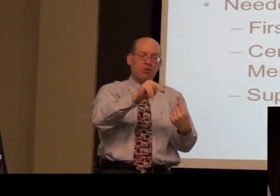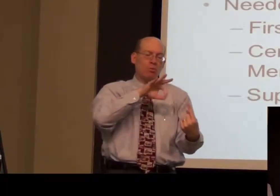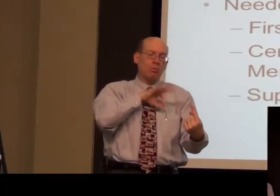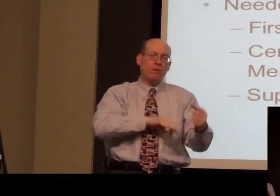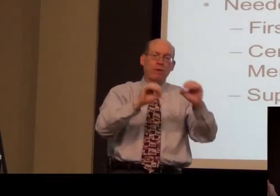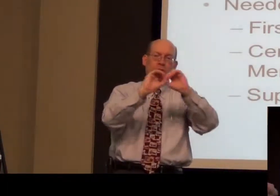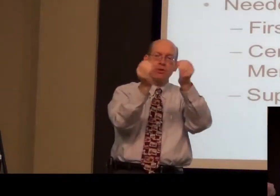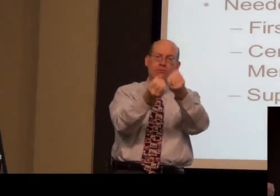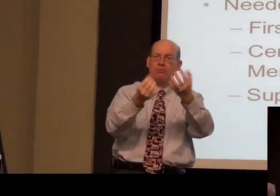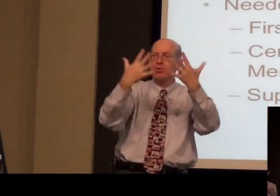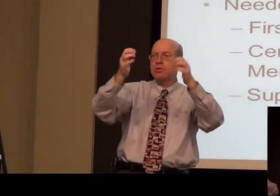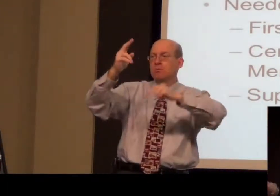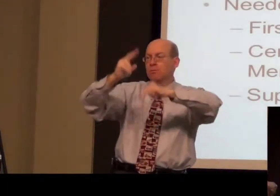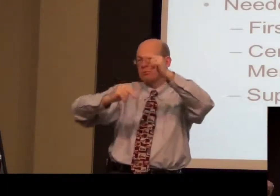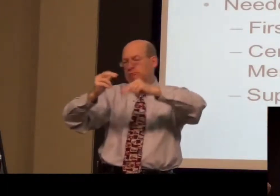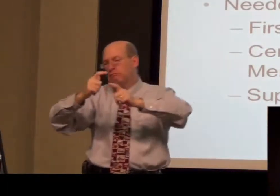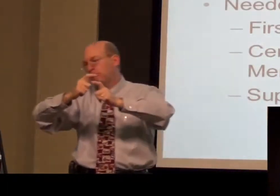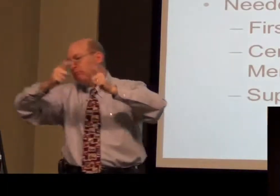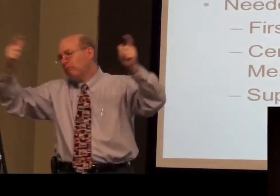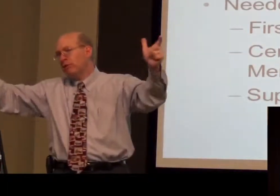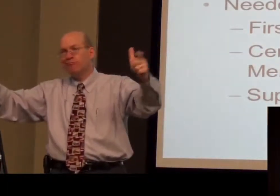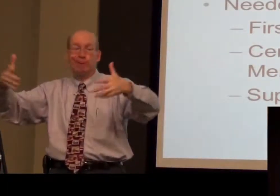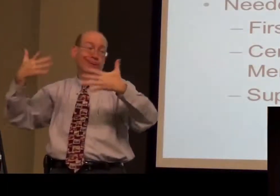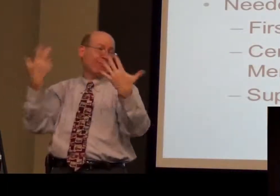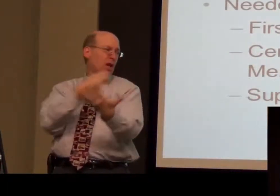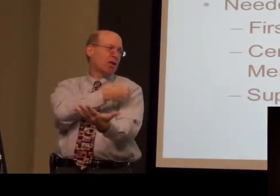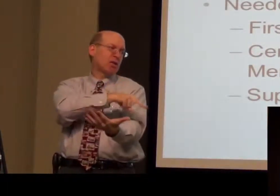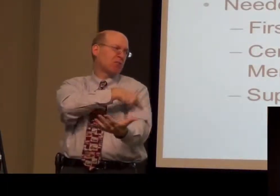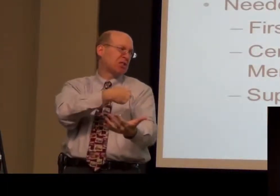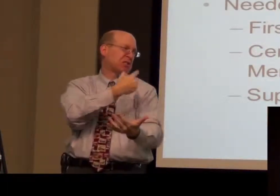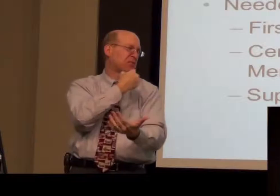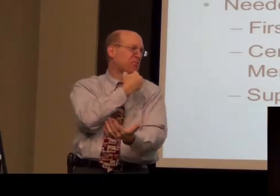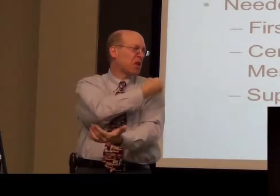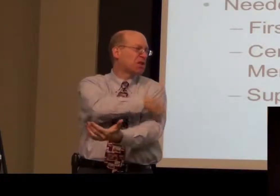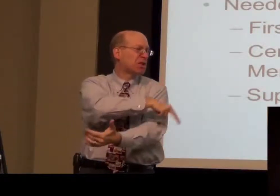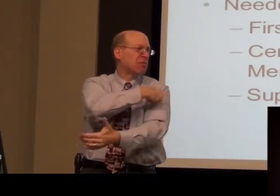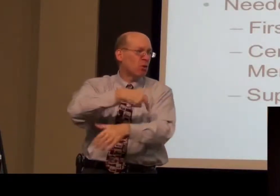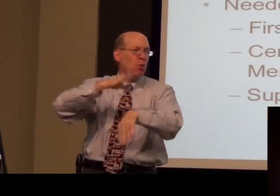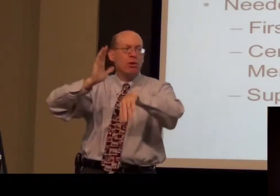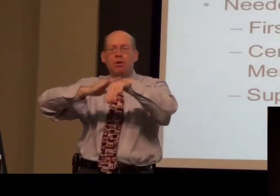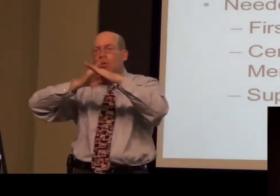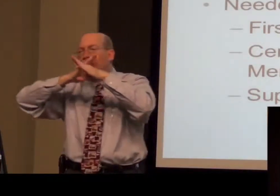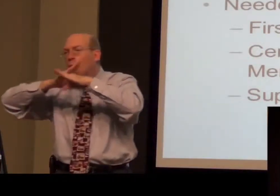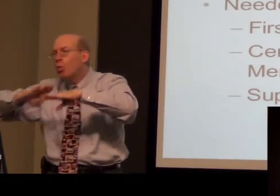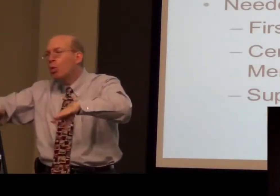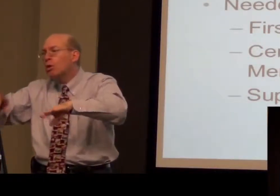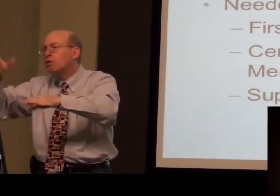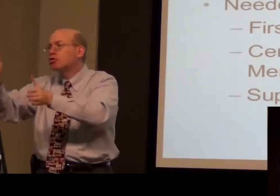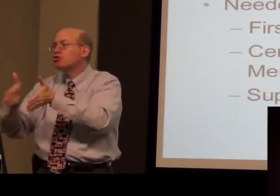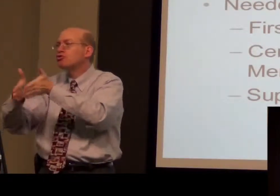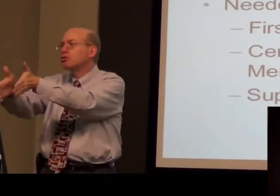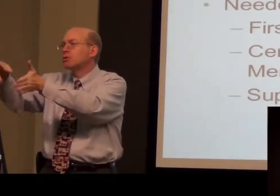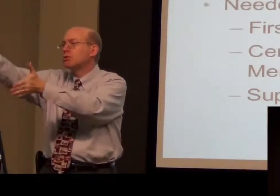So if you have, let's say you have a qualified organization that wants to